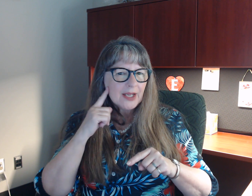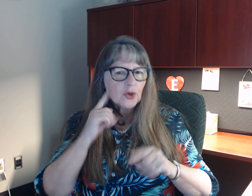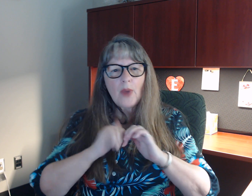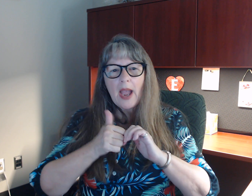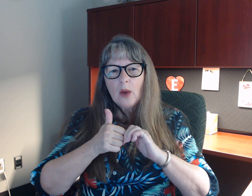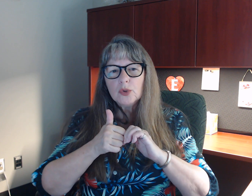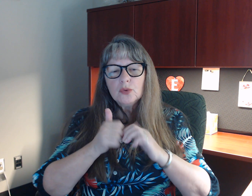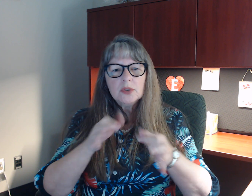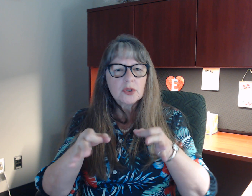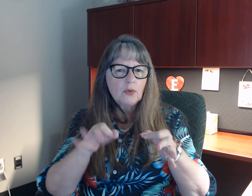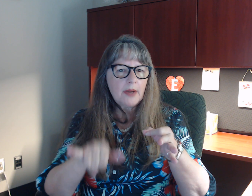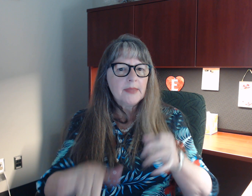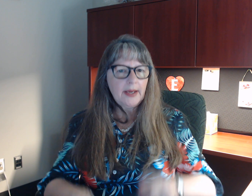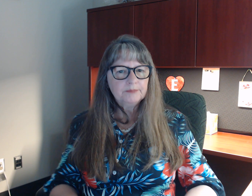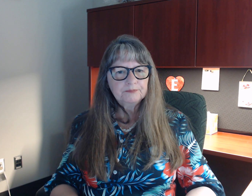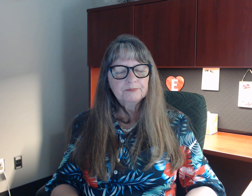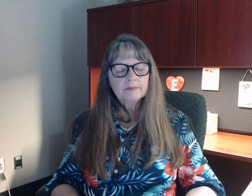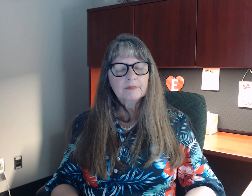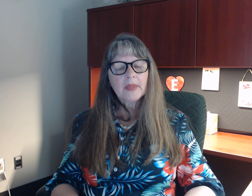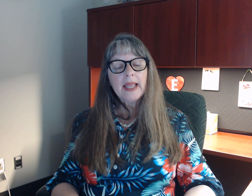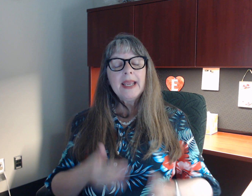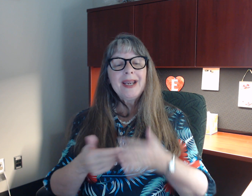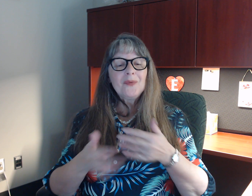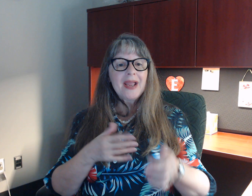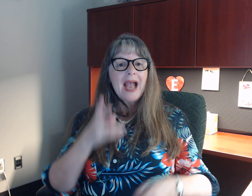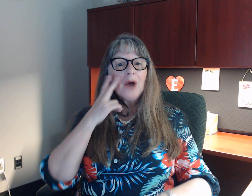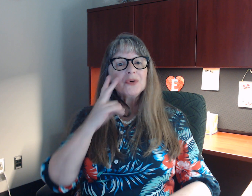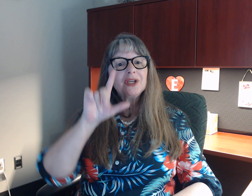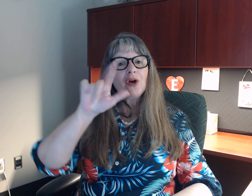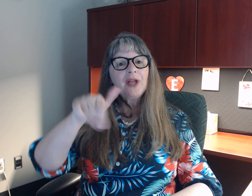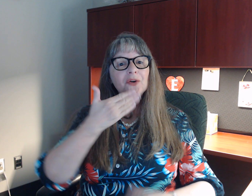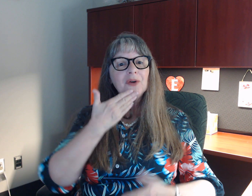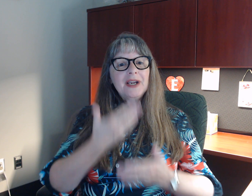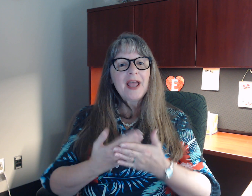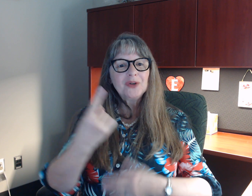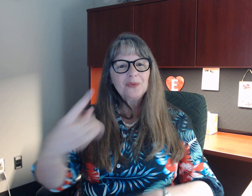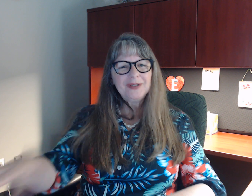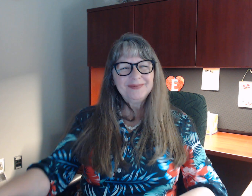you. How would you describe that? Anyway, I will see y'all later, and have a good one.